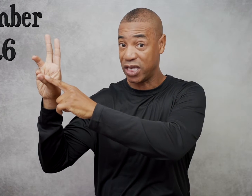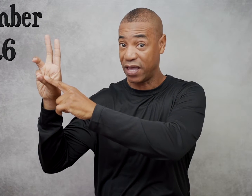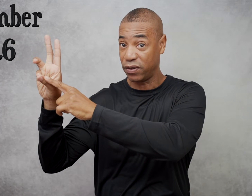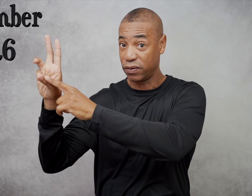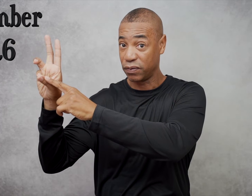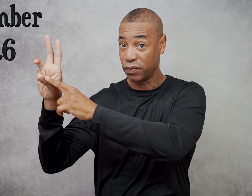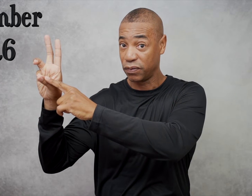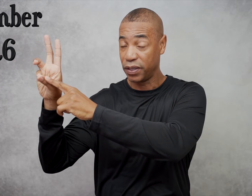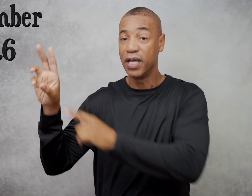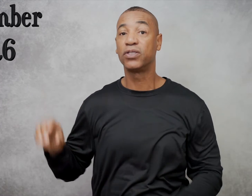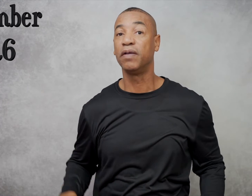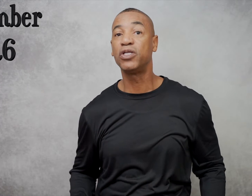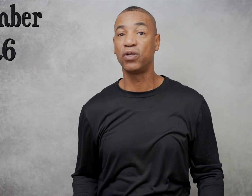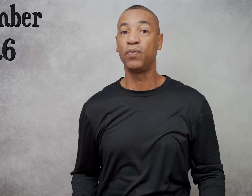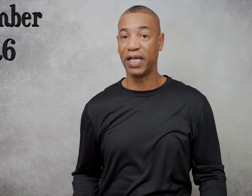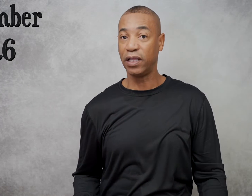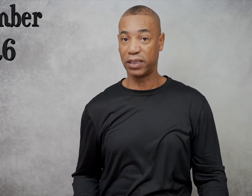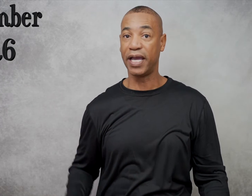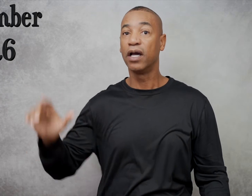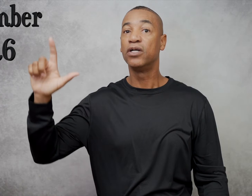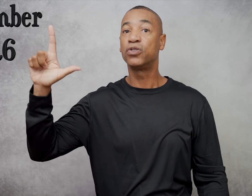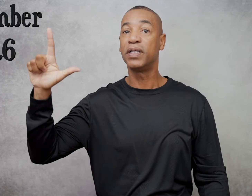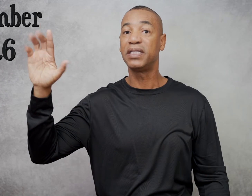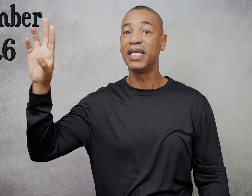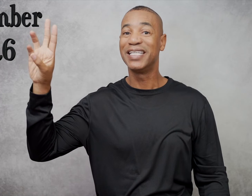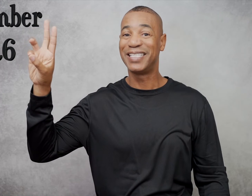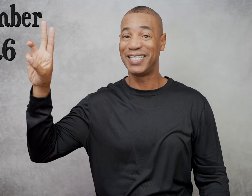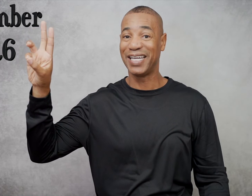together. So let me show you what that looks like. 26.